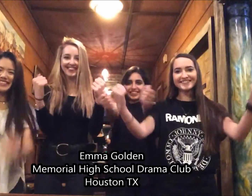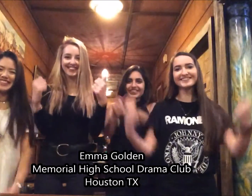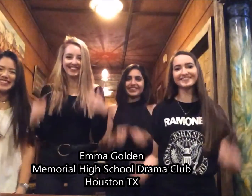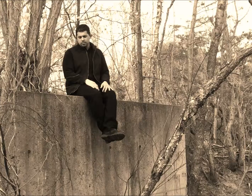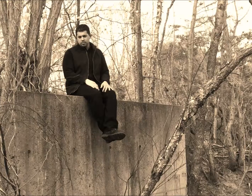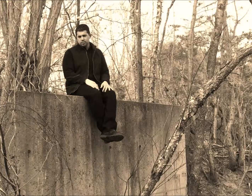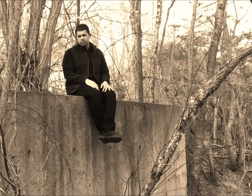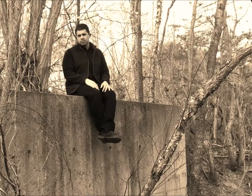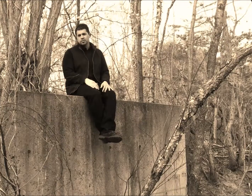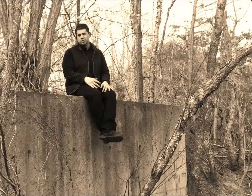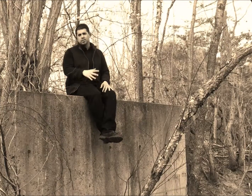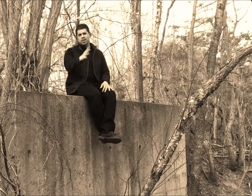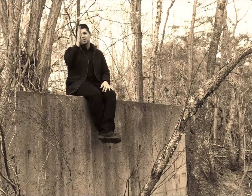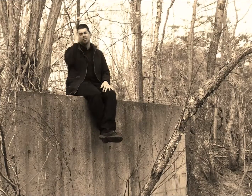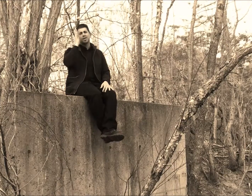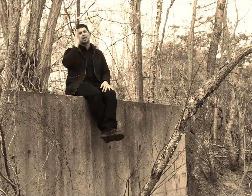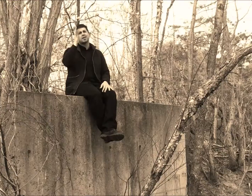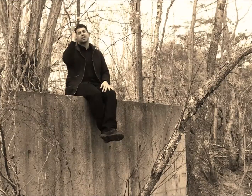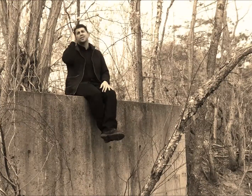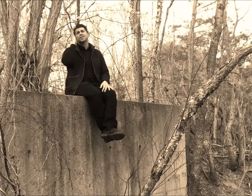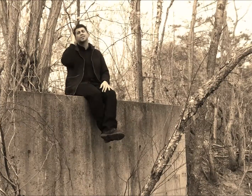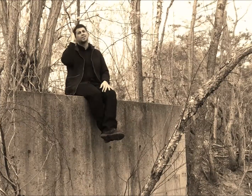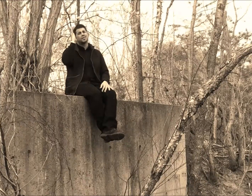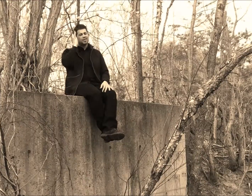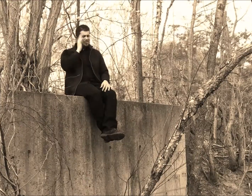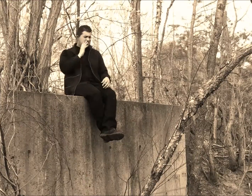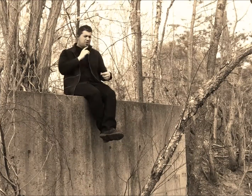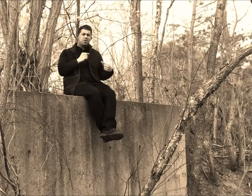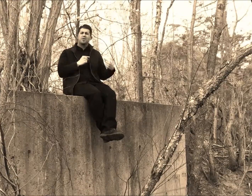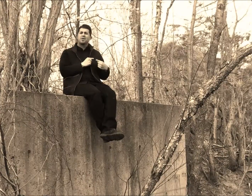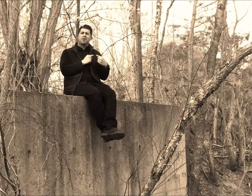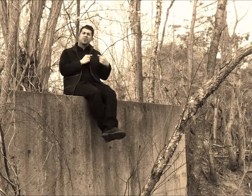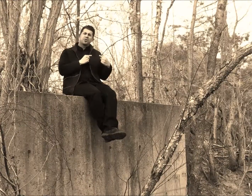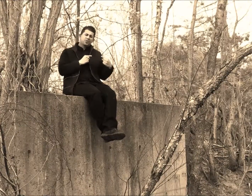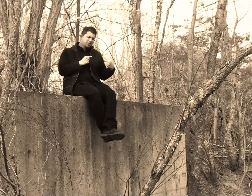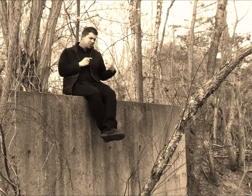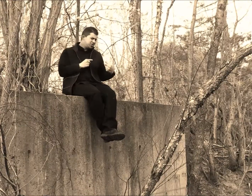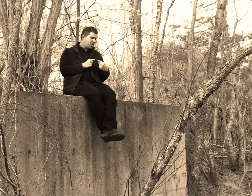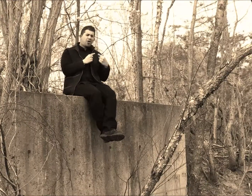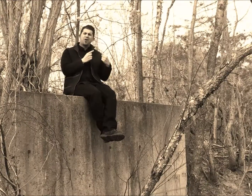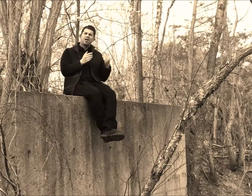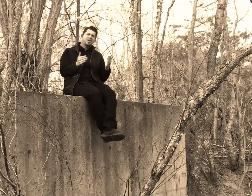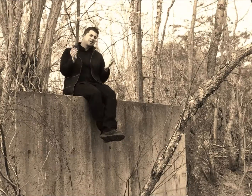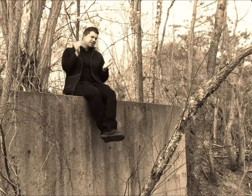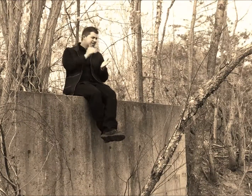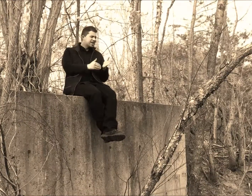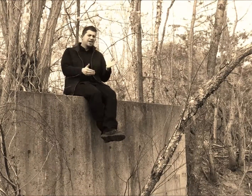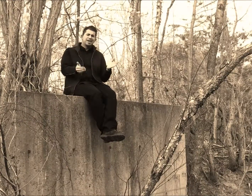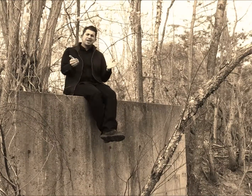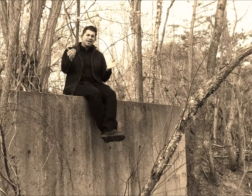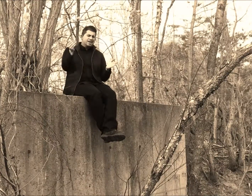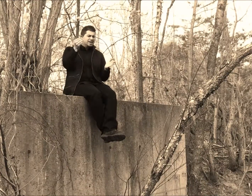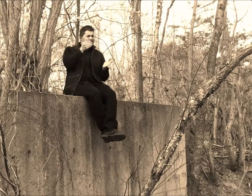I was running from an empty threat Of emptiness